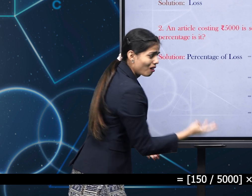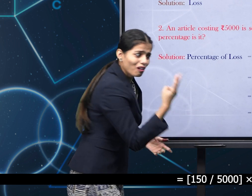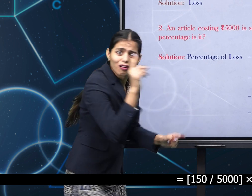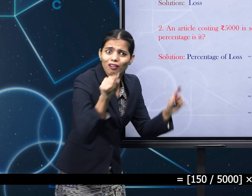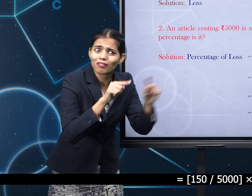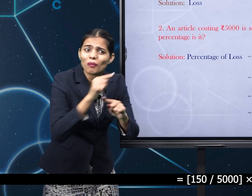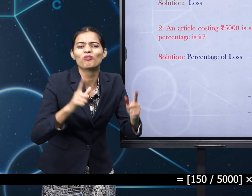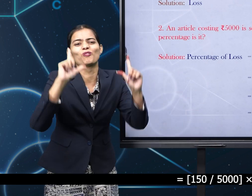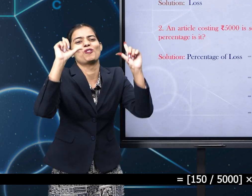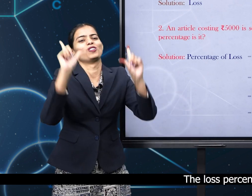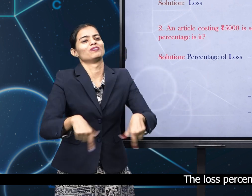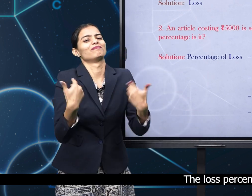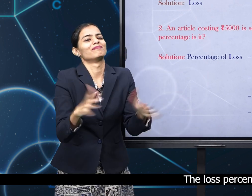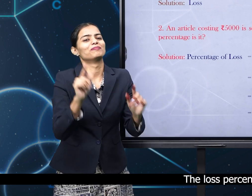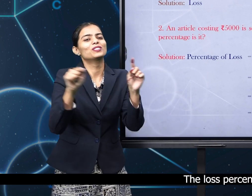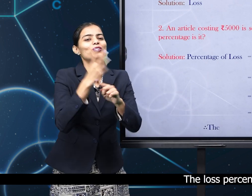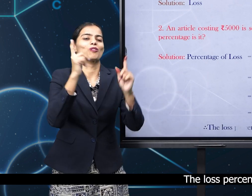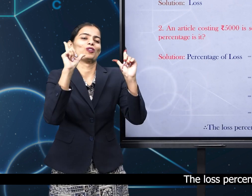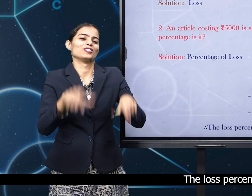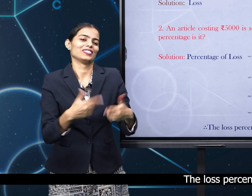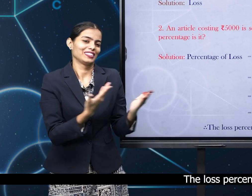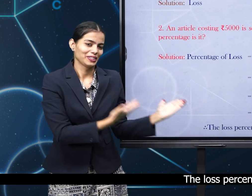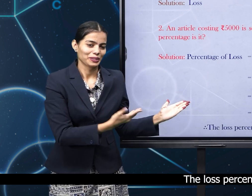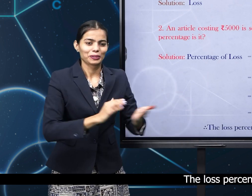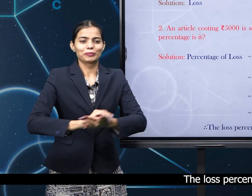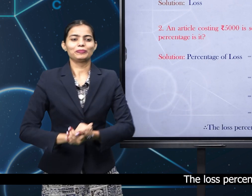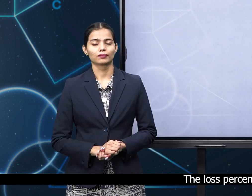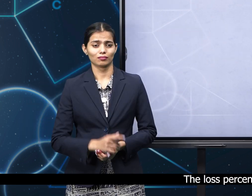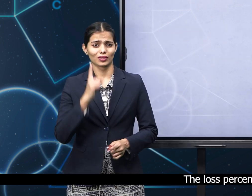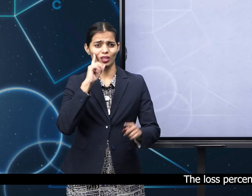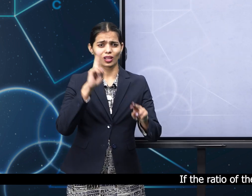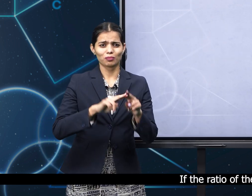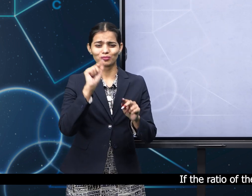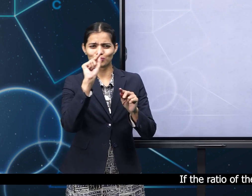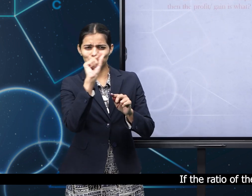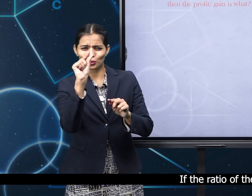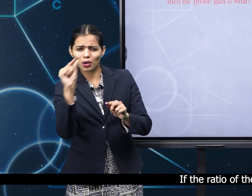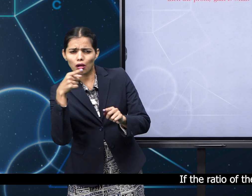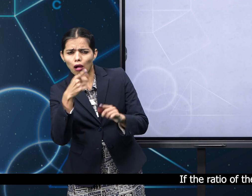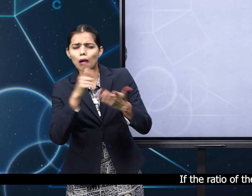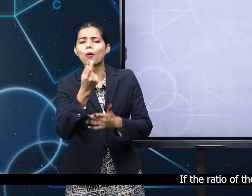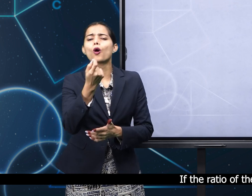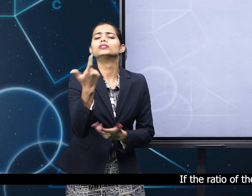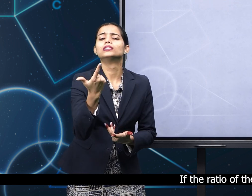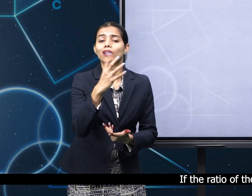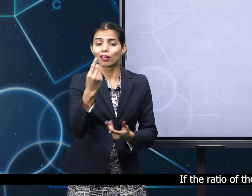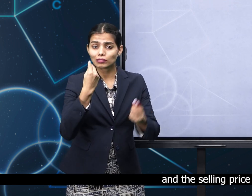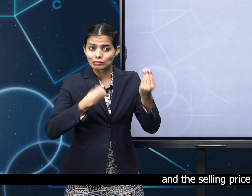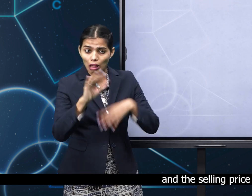3%. The loss percentage is 3%. If the ratio of the cost price and the